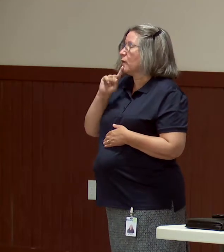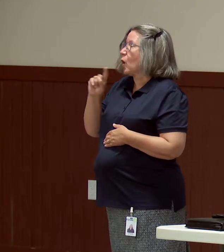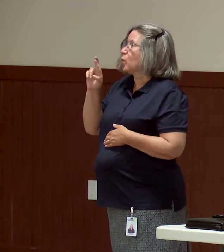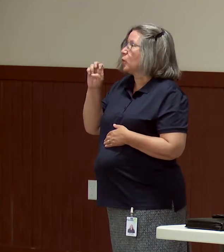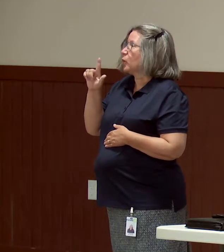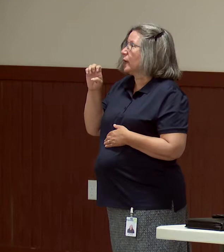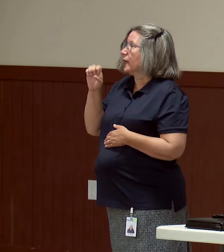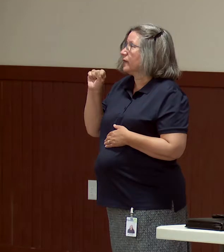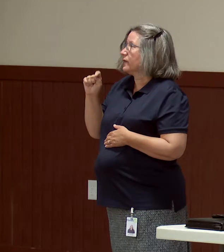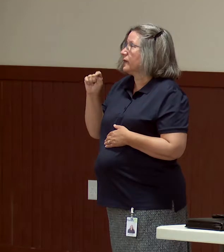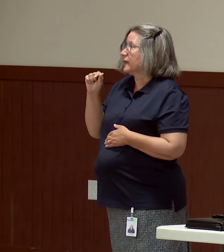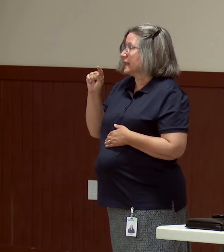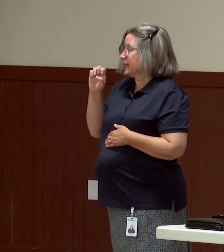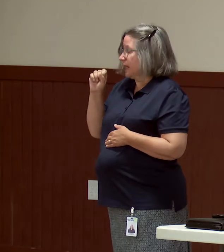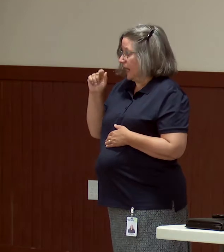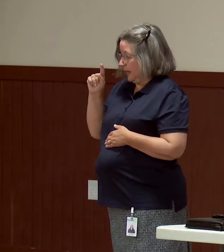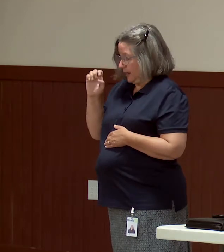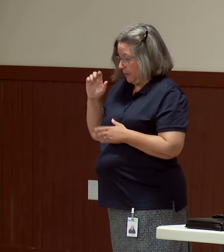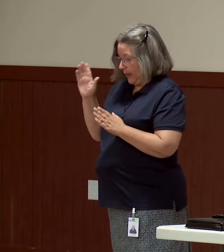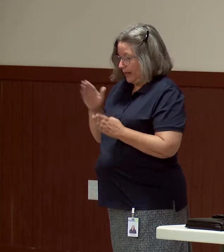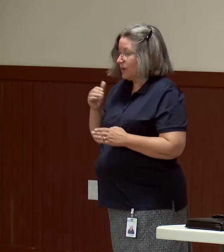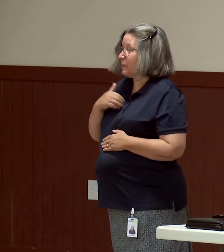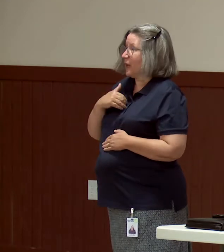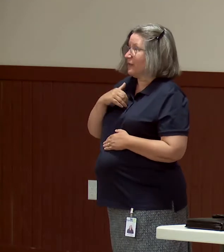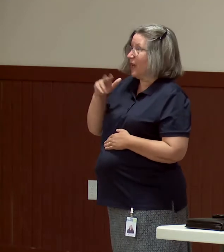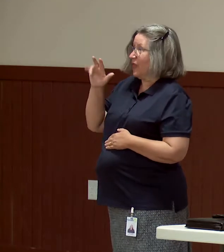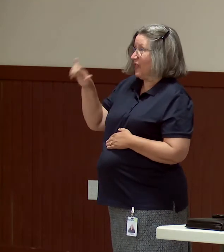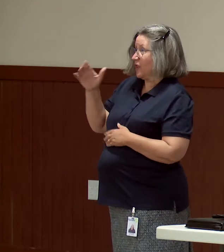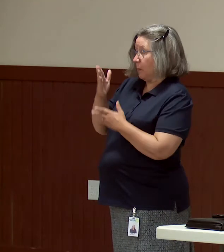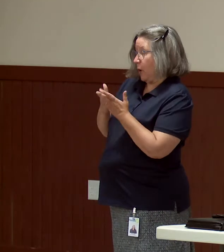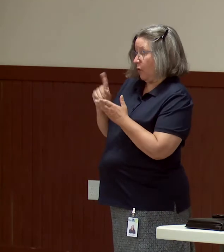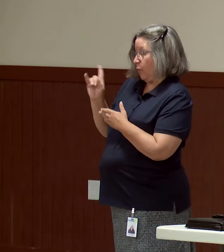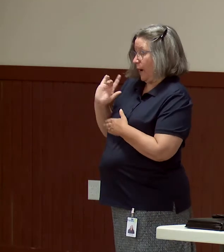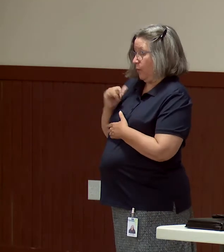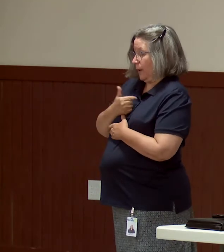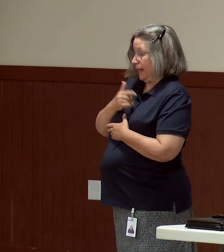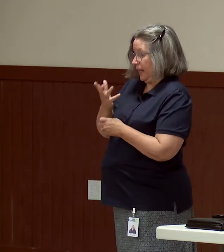million fund from which Linn County is getting its payment.